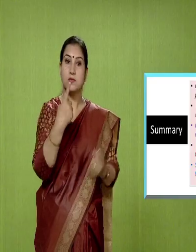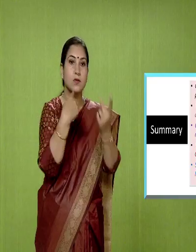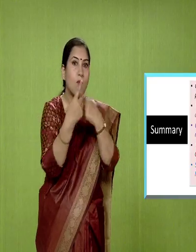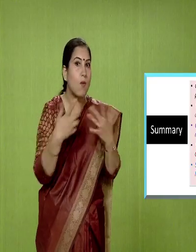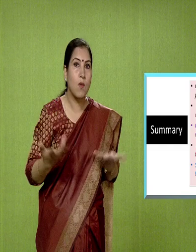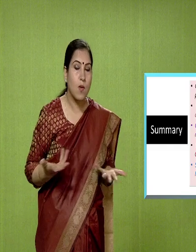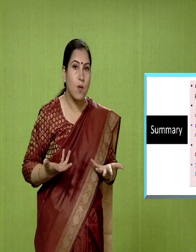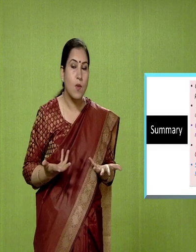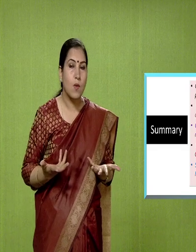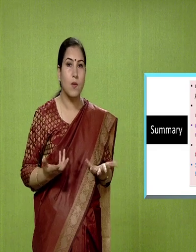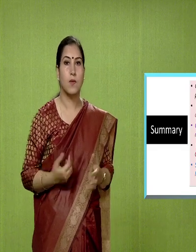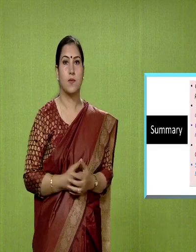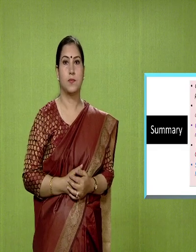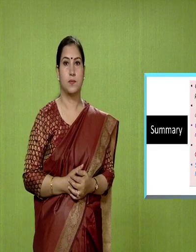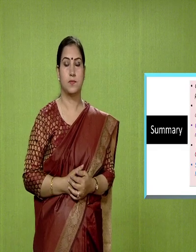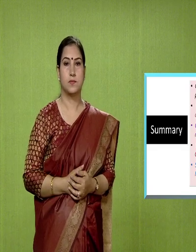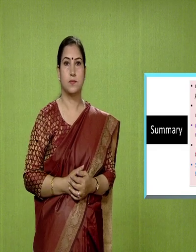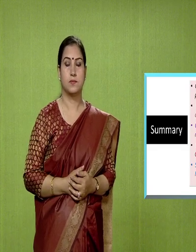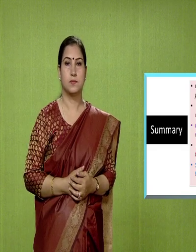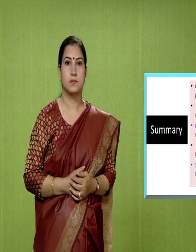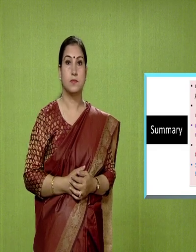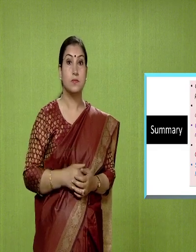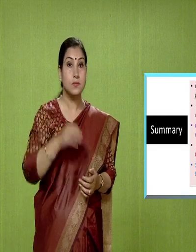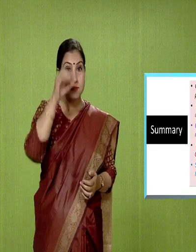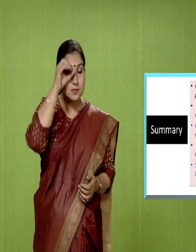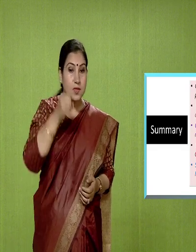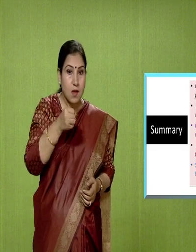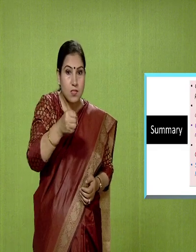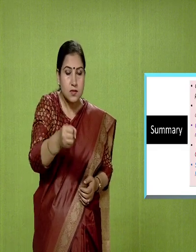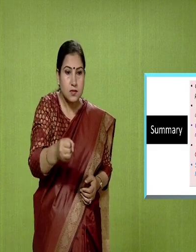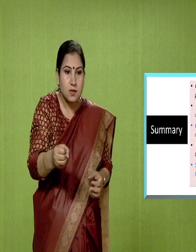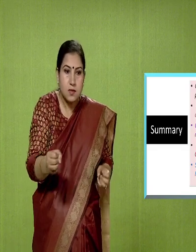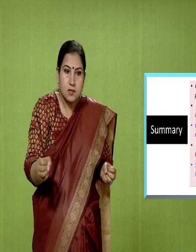First, we discussed about the beginning of Gandhiji's era